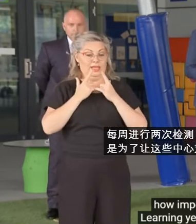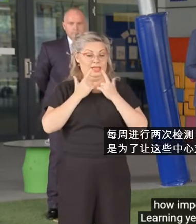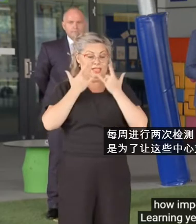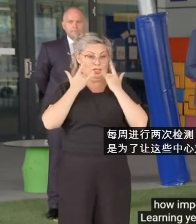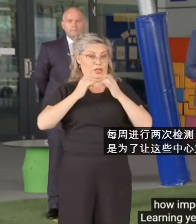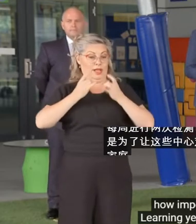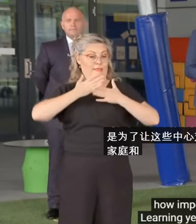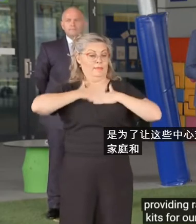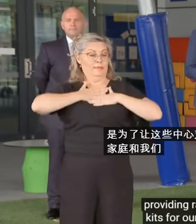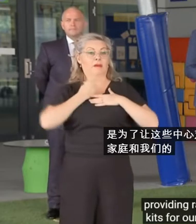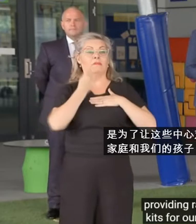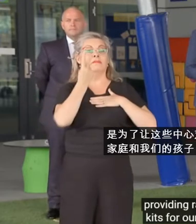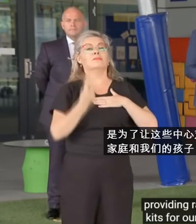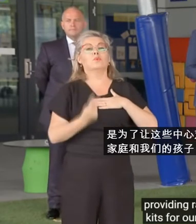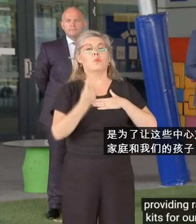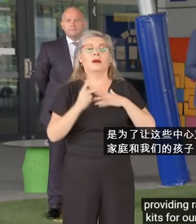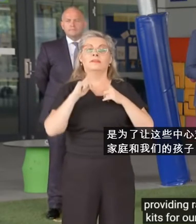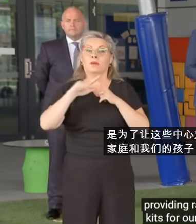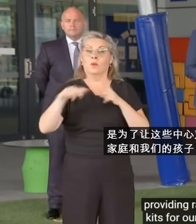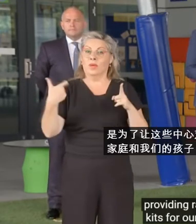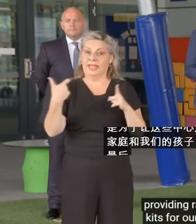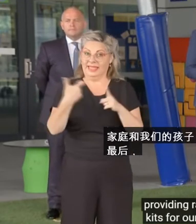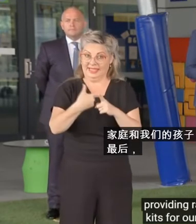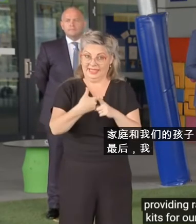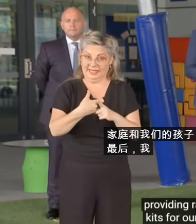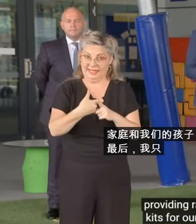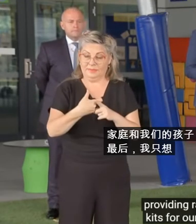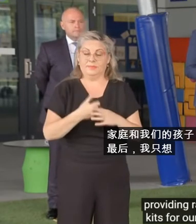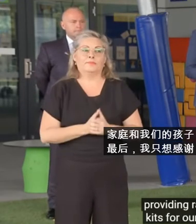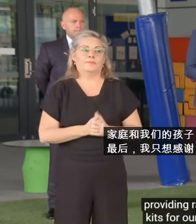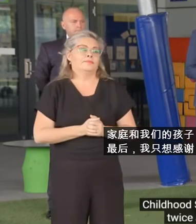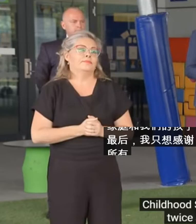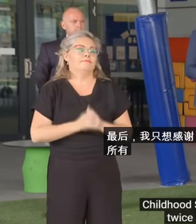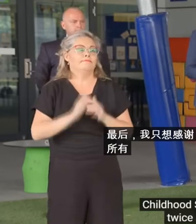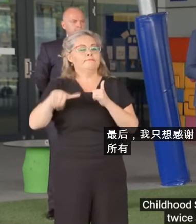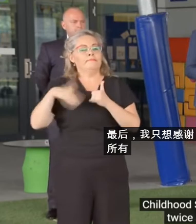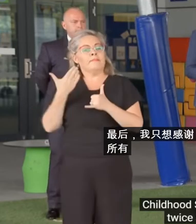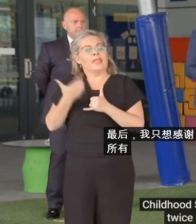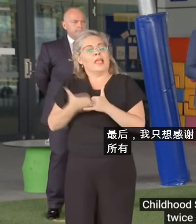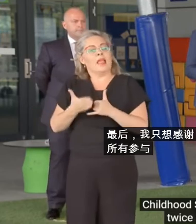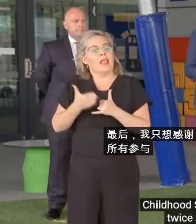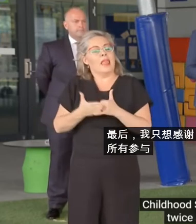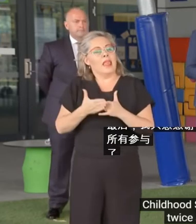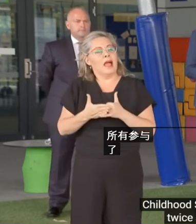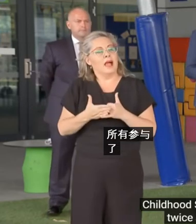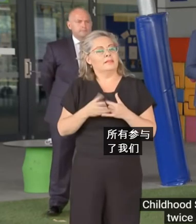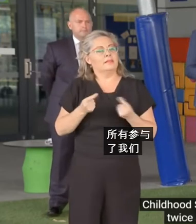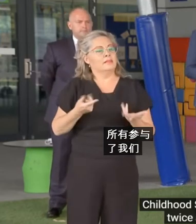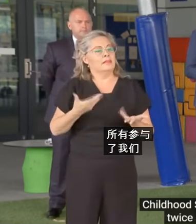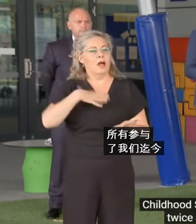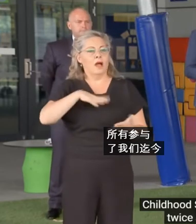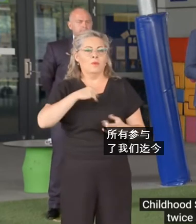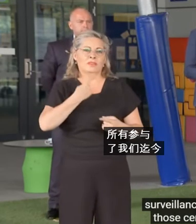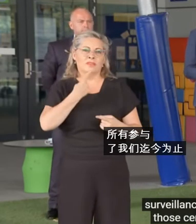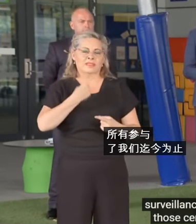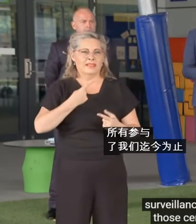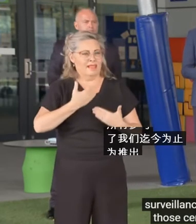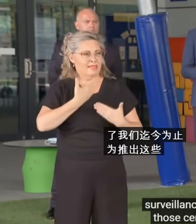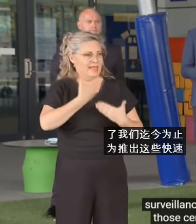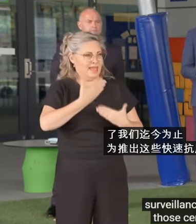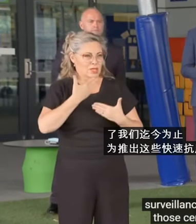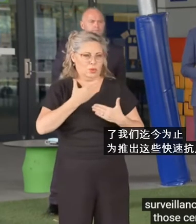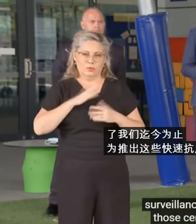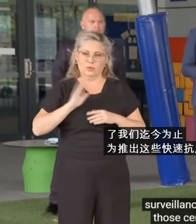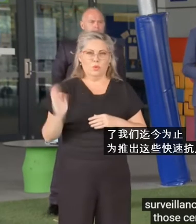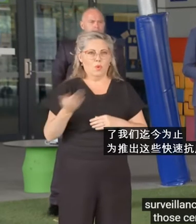centres open for our families and our children. Lastly, I just want to thank everybody who's been involved in the massive logistical effort that we've had so far